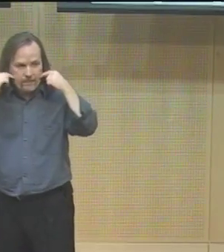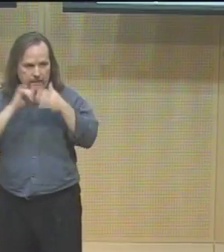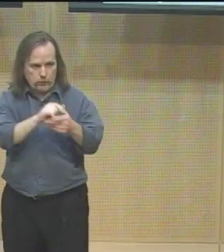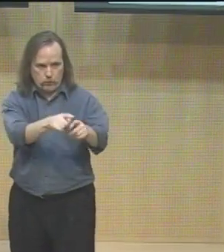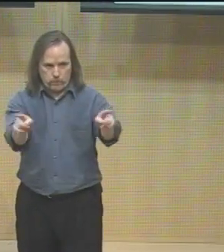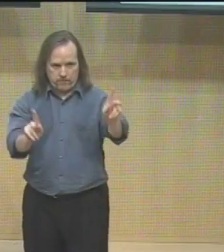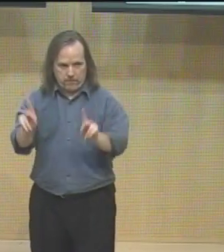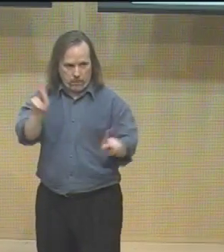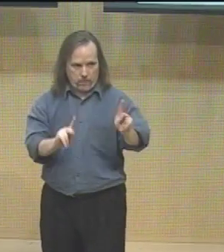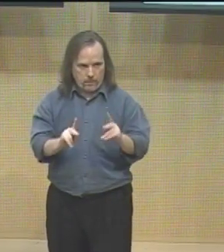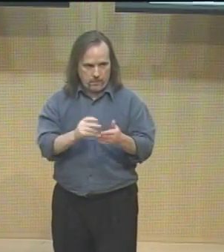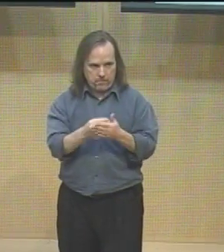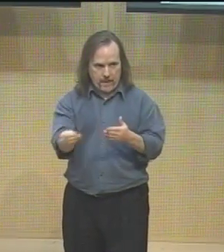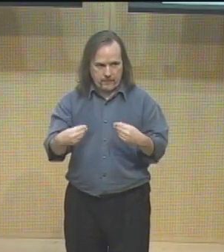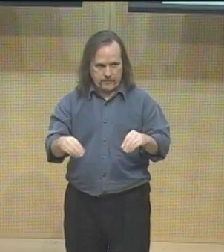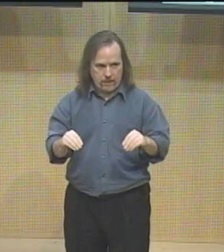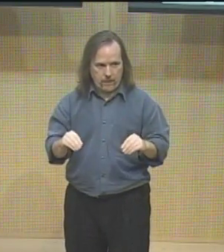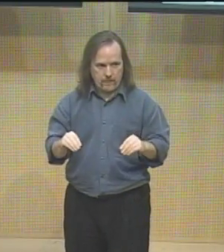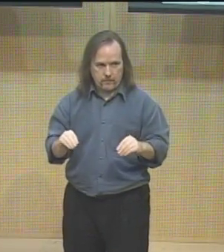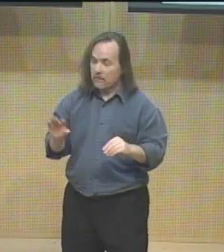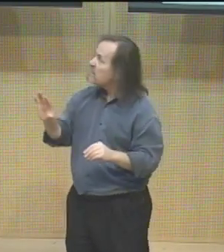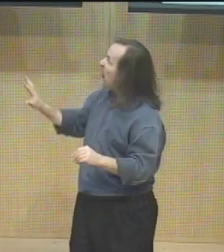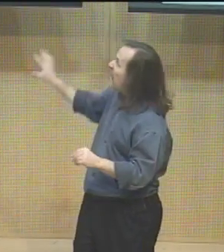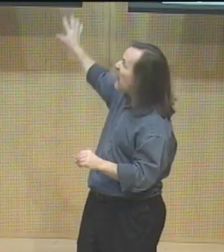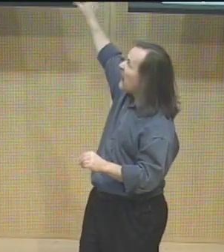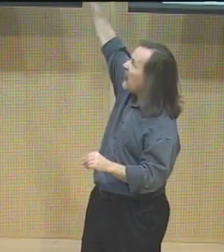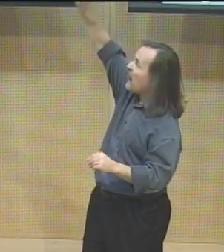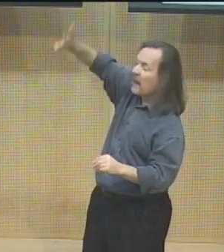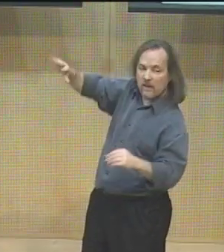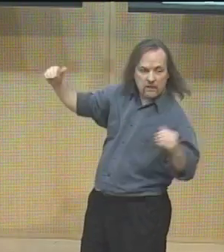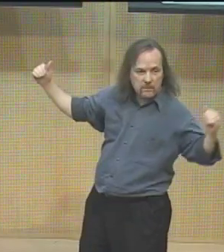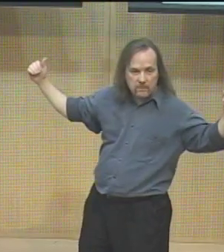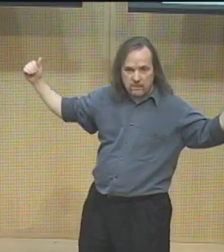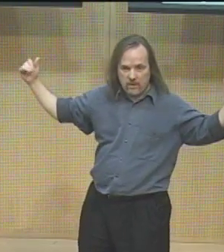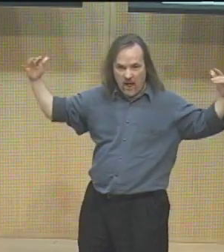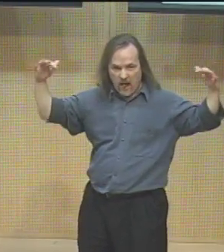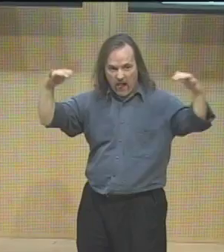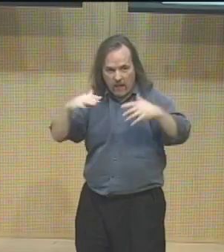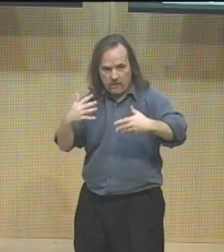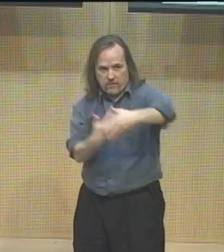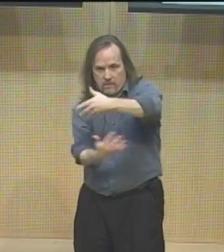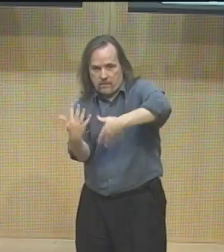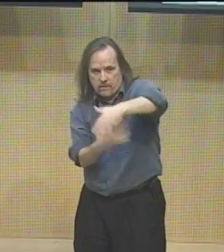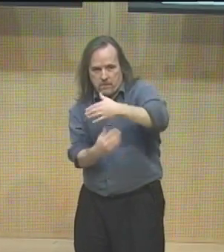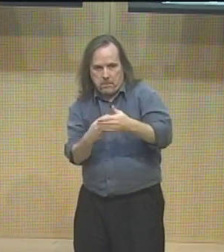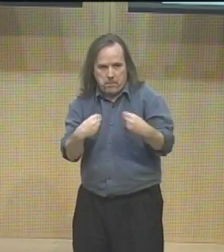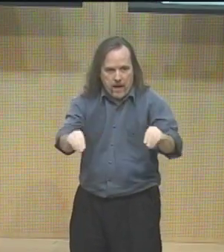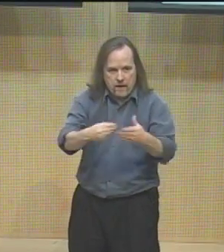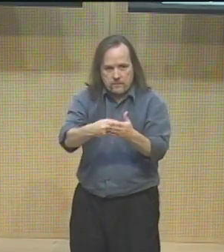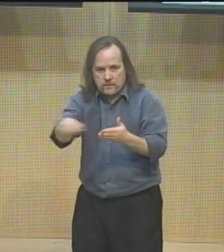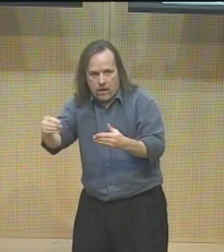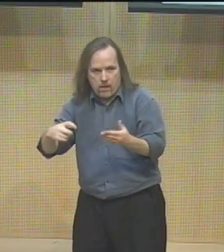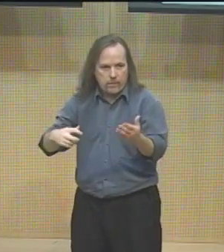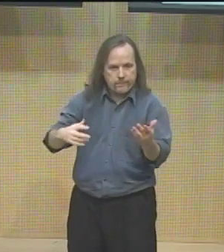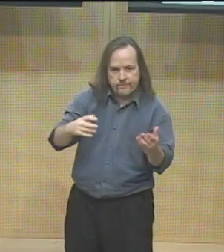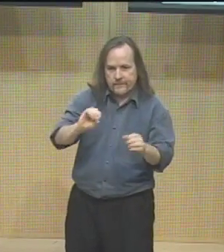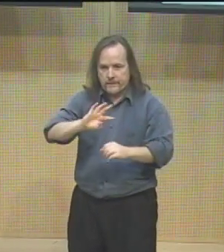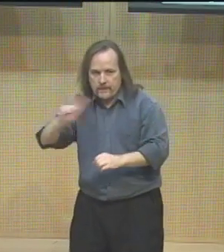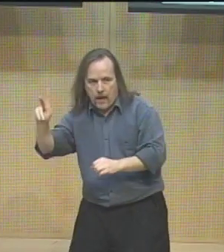Now, on the slide are all the smiley faces of you people. Here are all the buyers coming in, buying and selling your